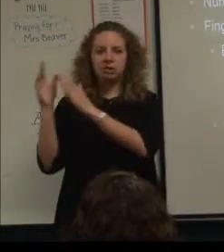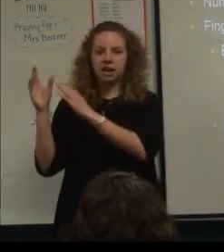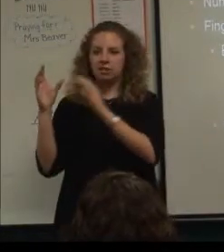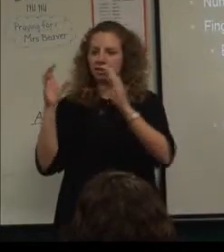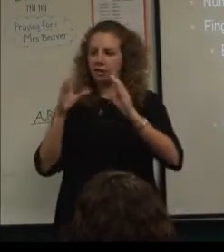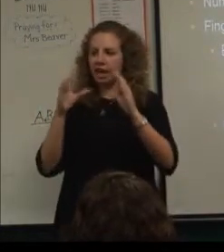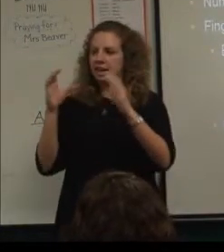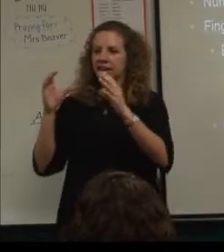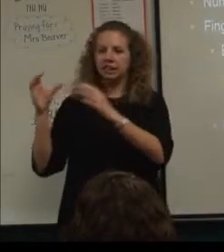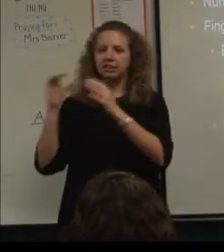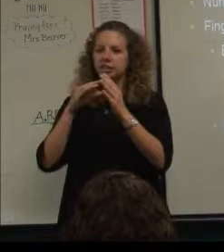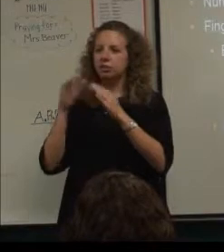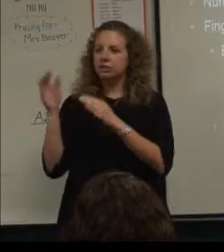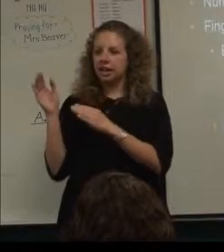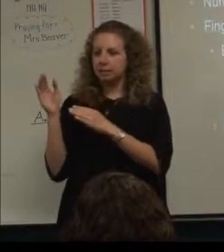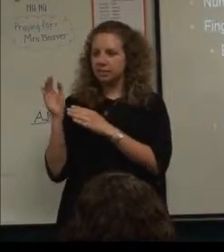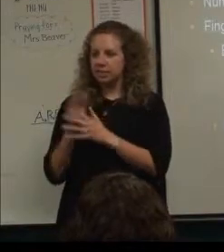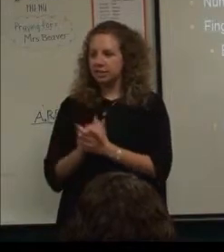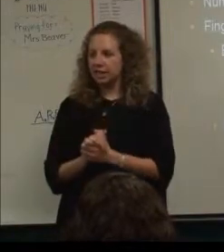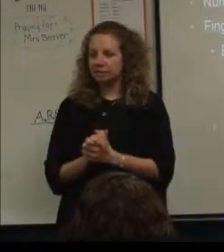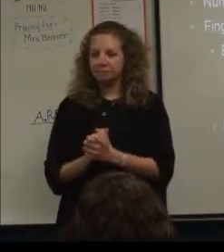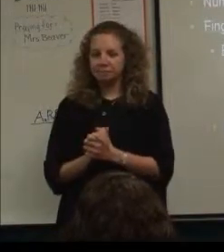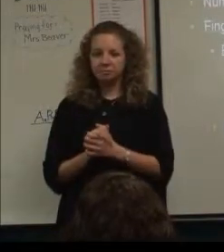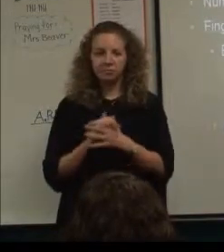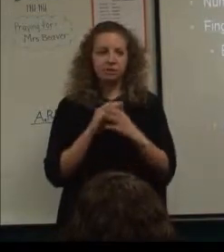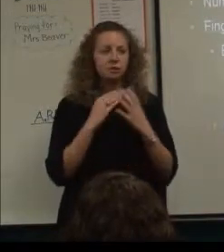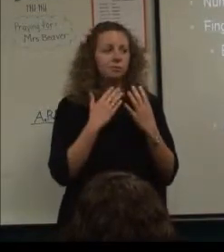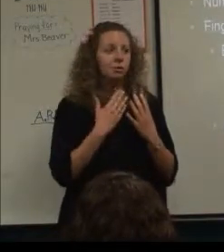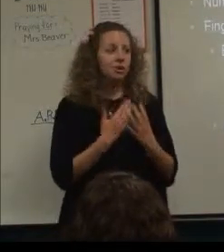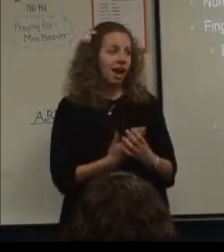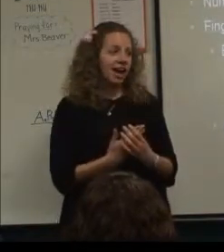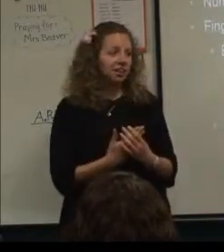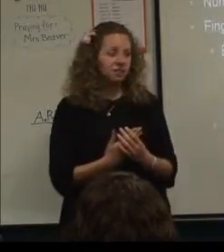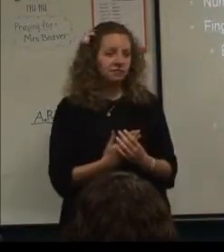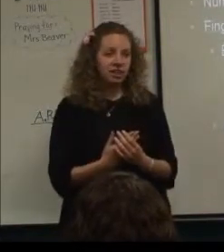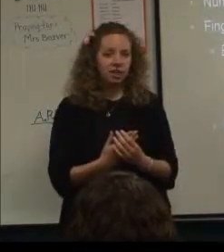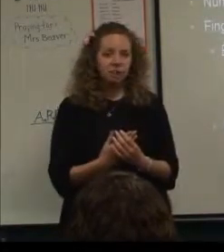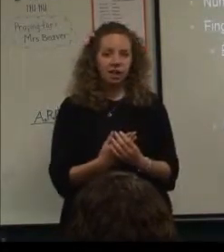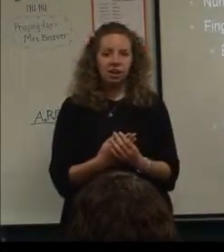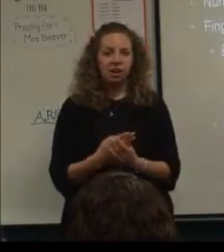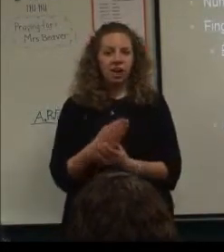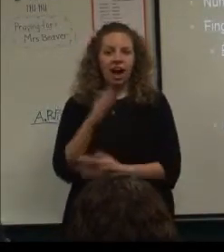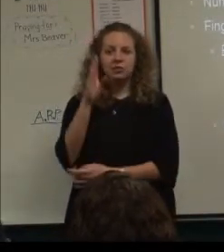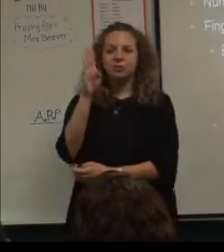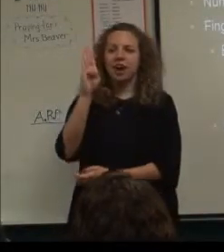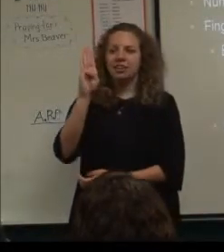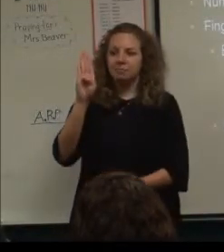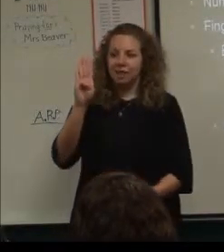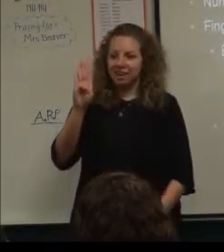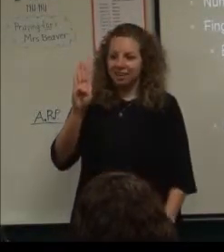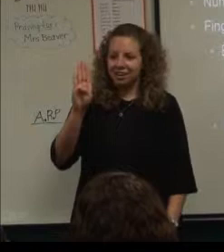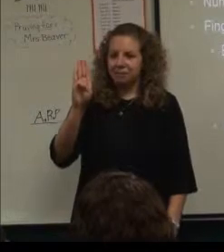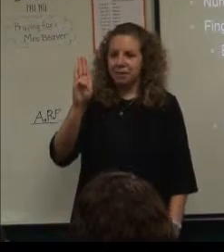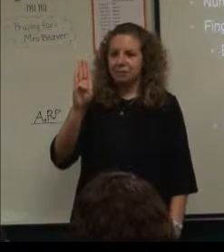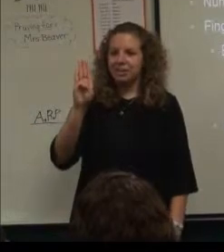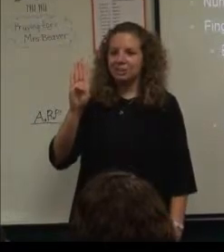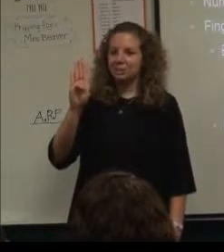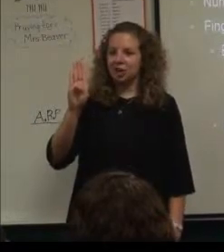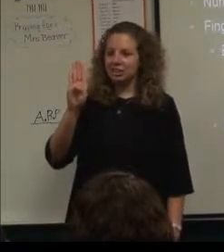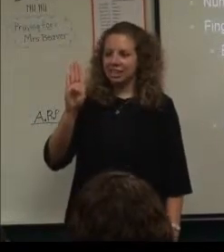all together and look at it and clearly know exactly what sign I said. But when I actually finger spell, I do not make my B as strong as